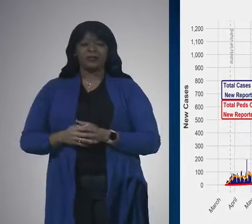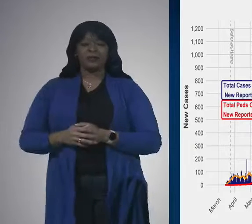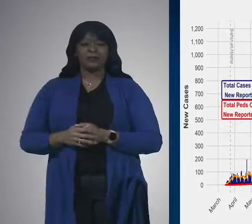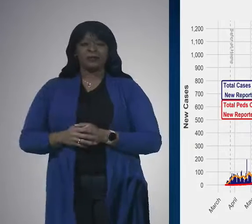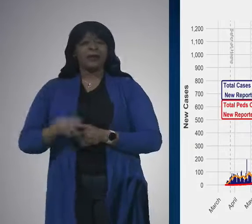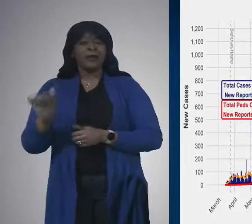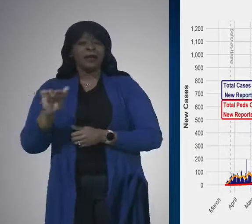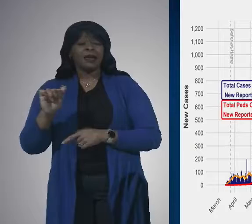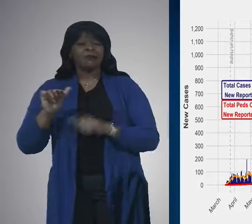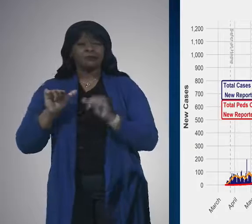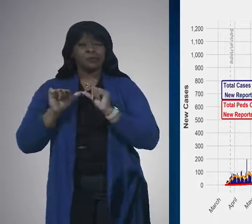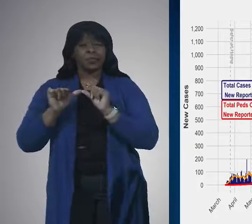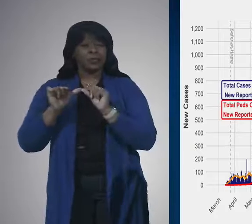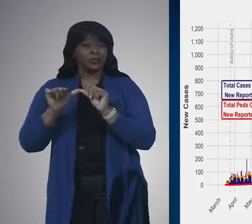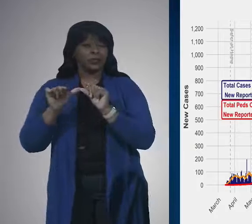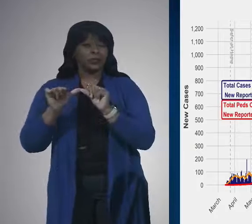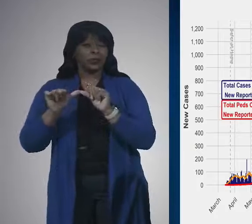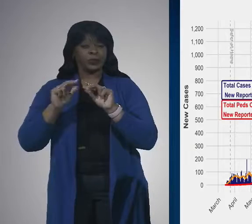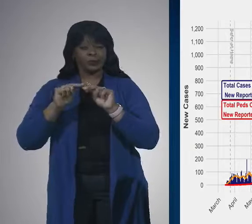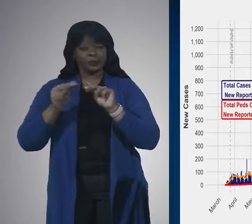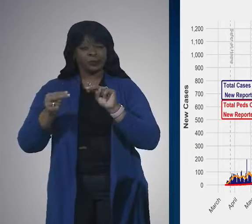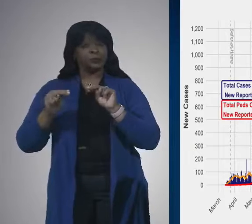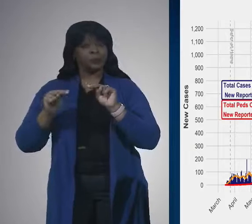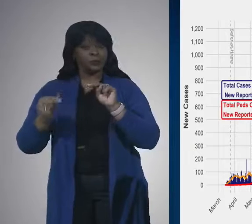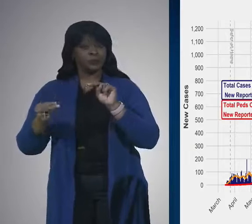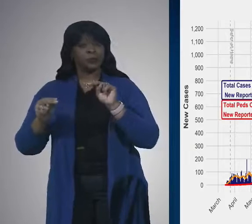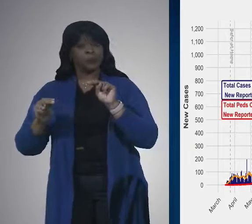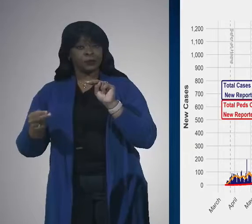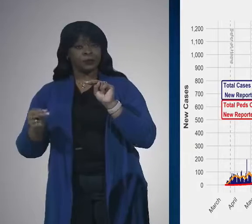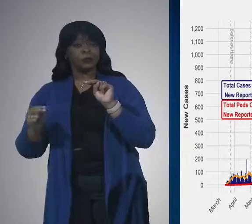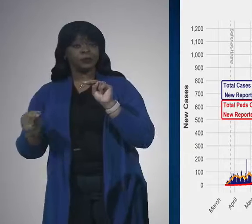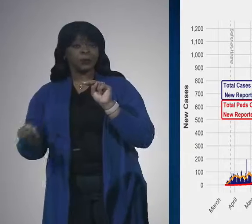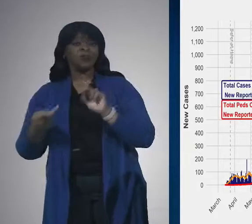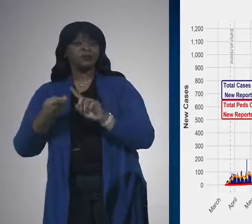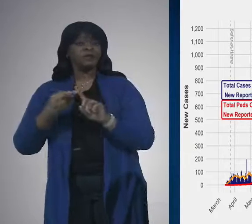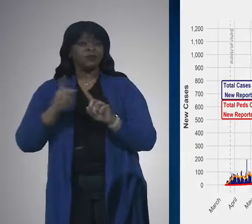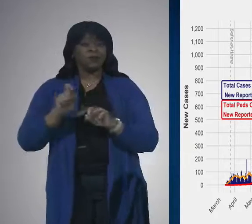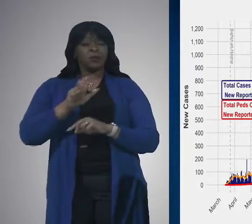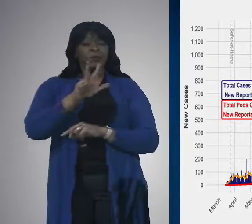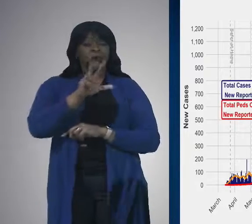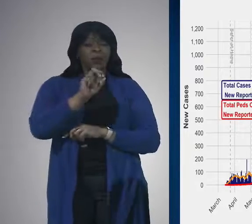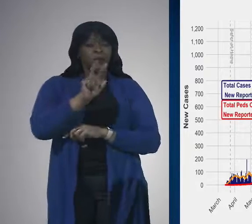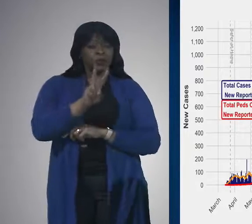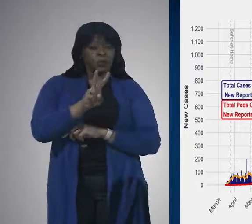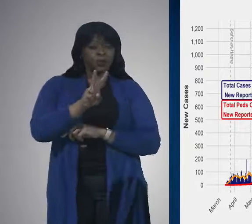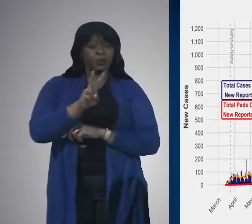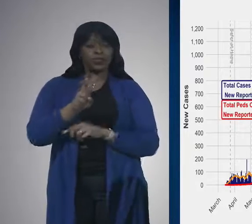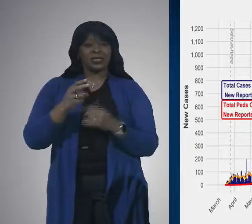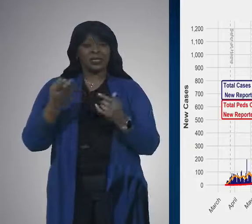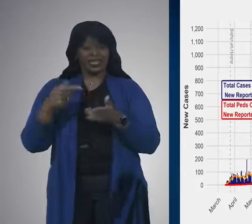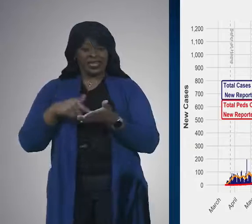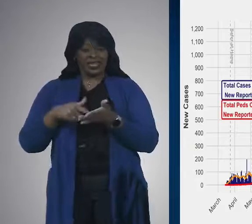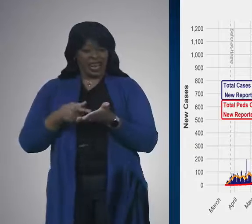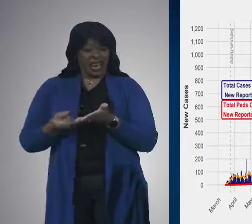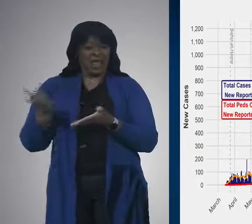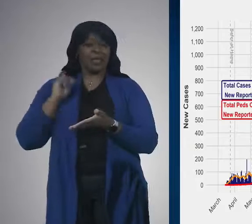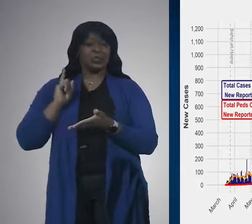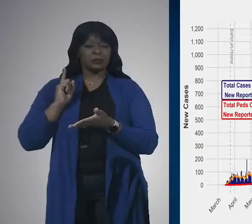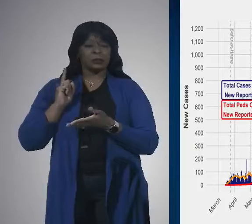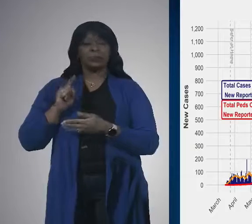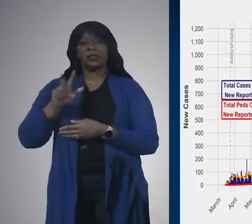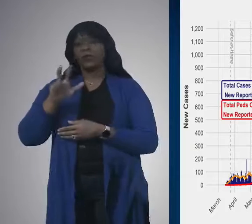The average continues a downward trend from 302 this time last week